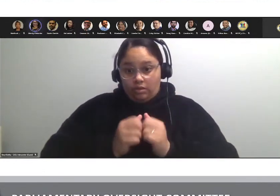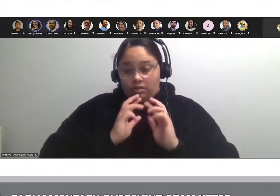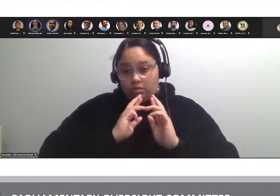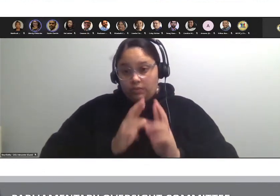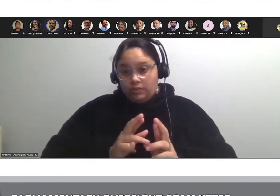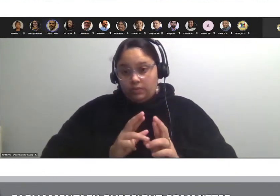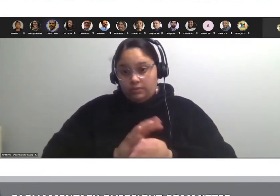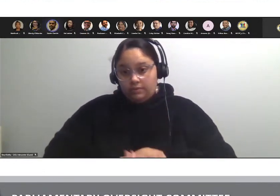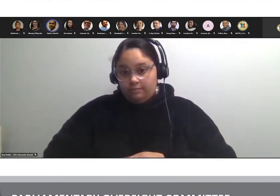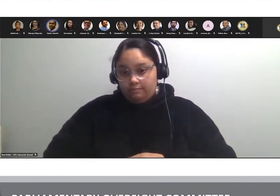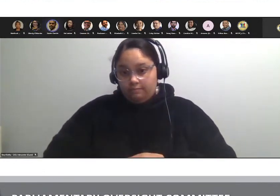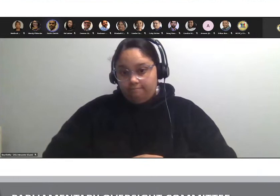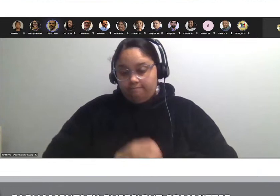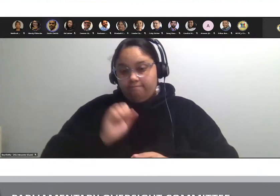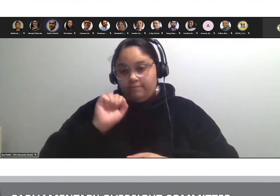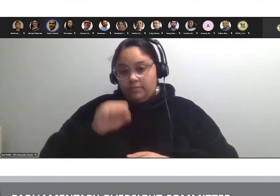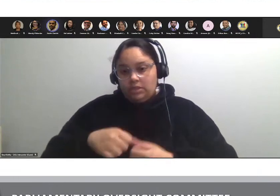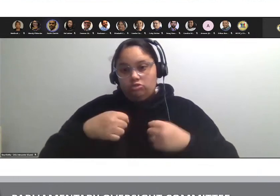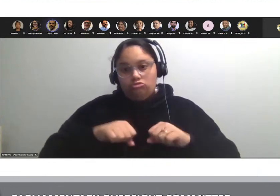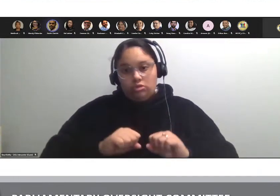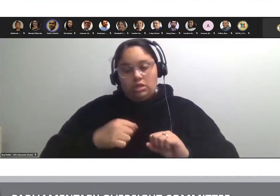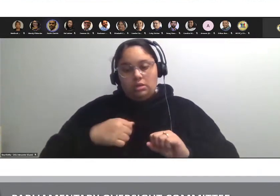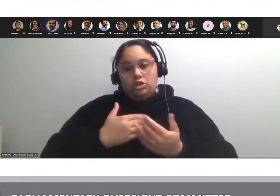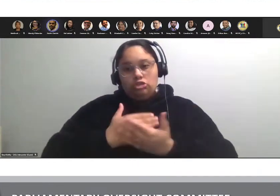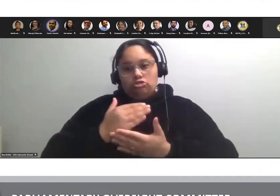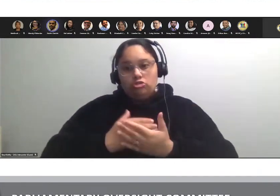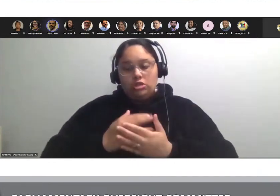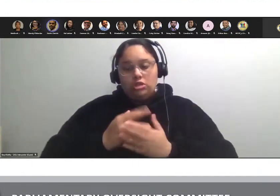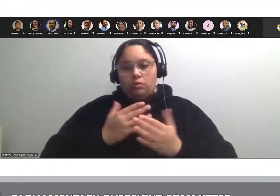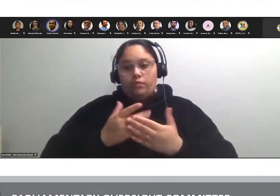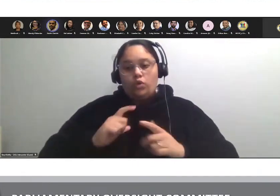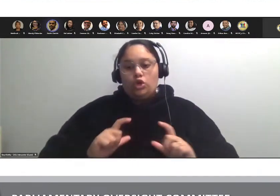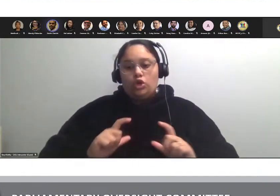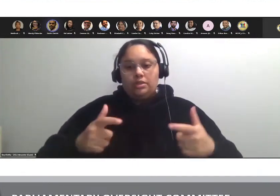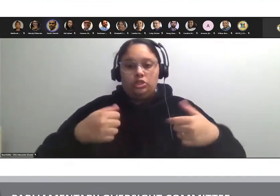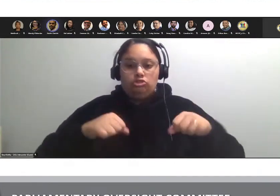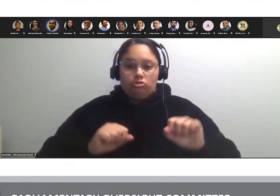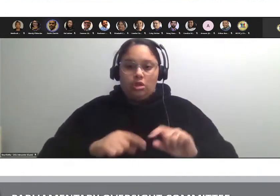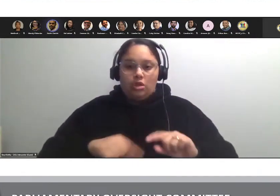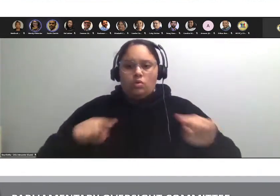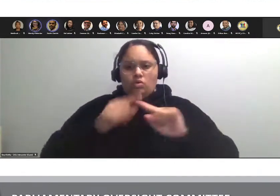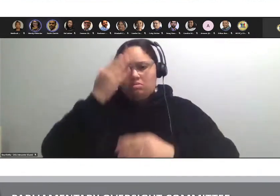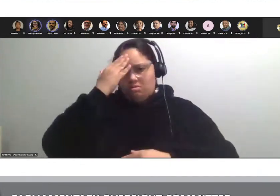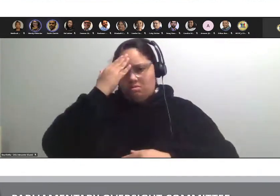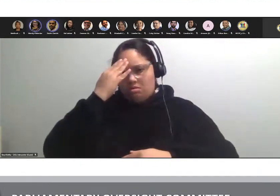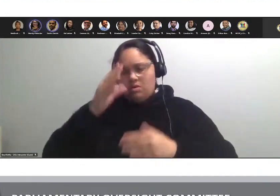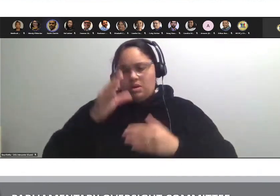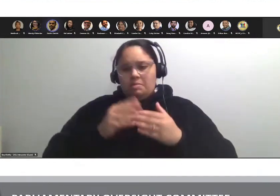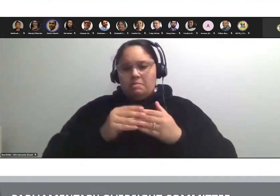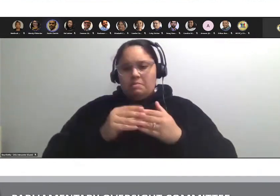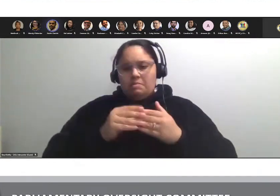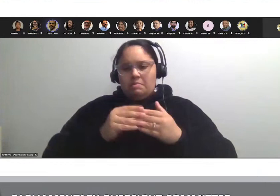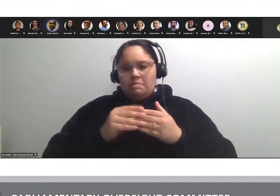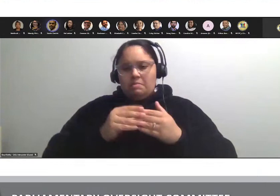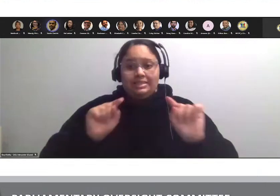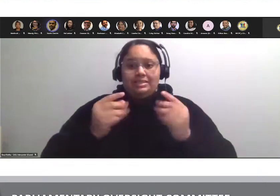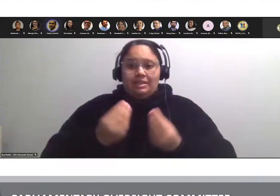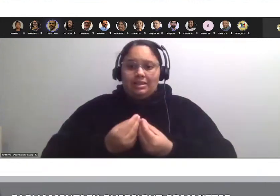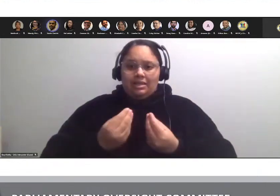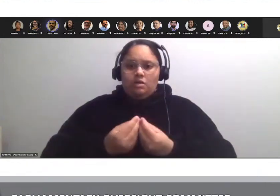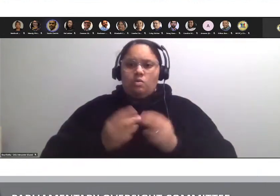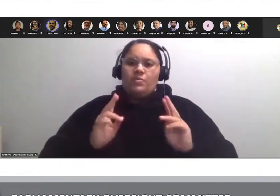report? Yes, Chairperson, I'm just sharing that for the committee chair. Chair, as you know, and members, these are just